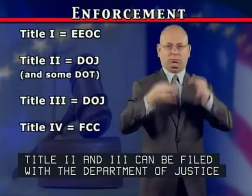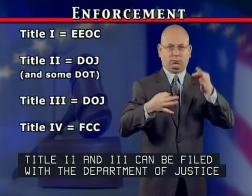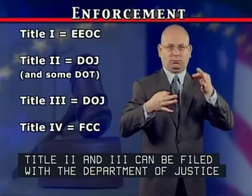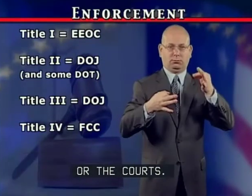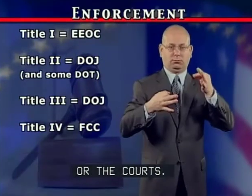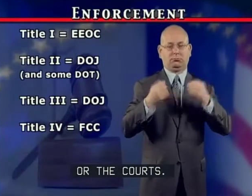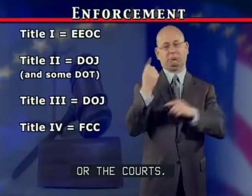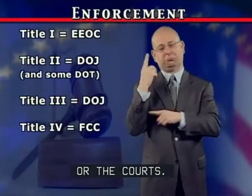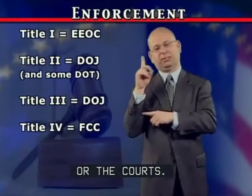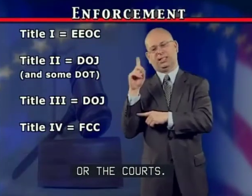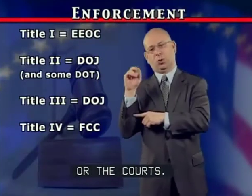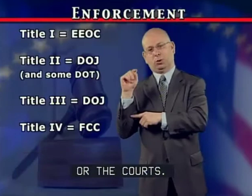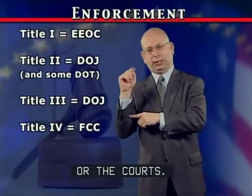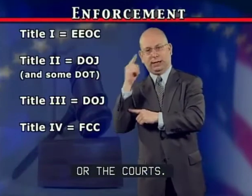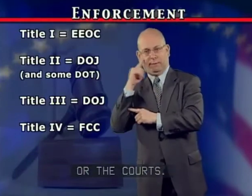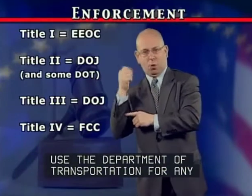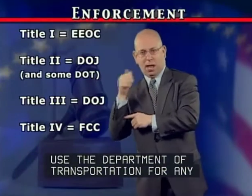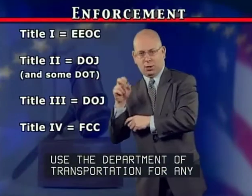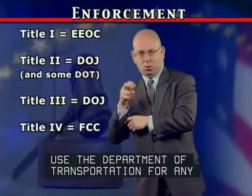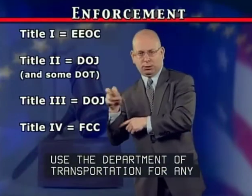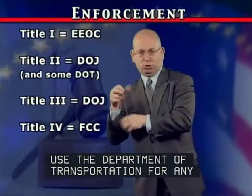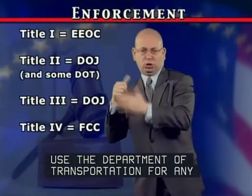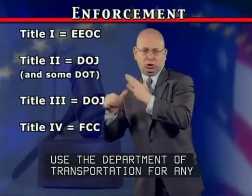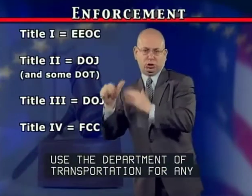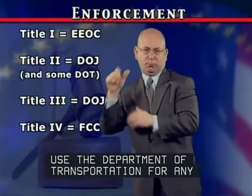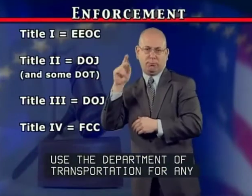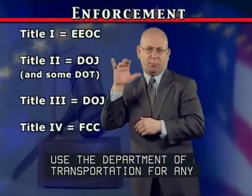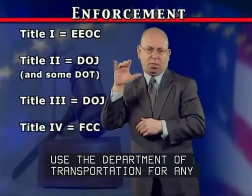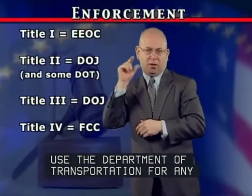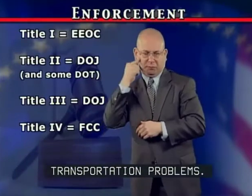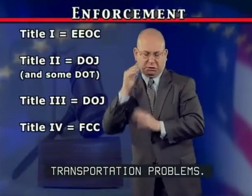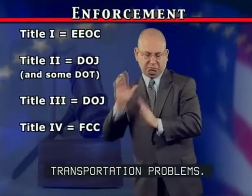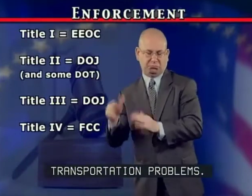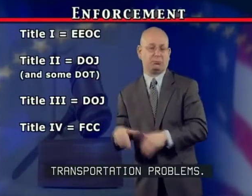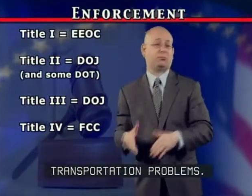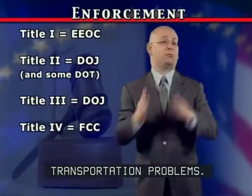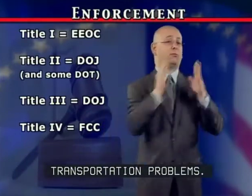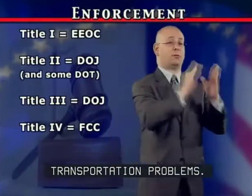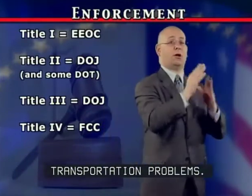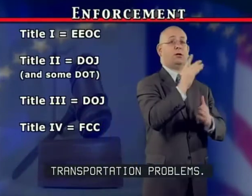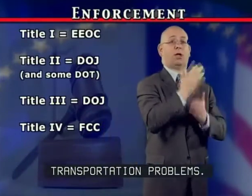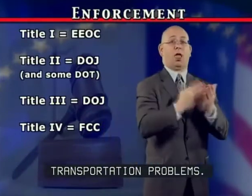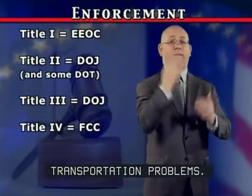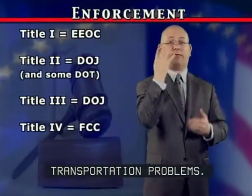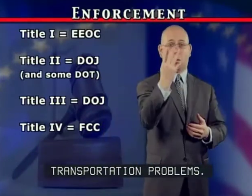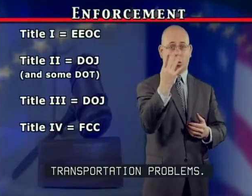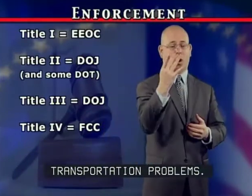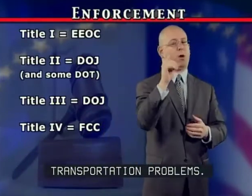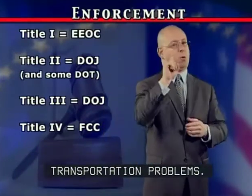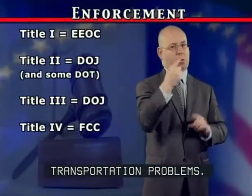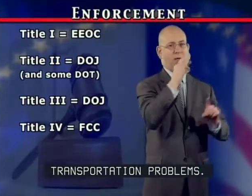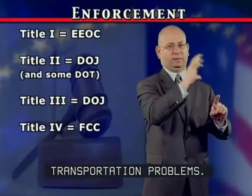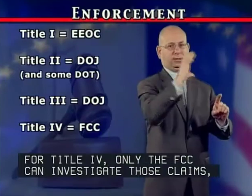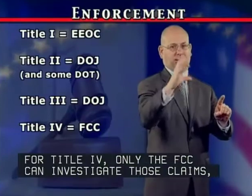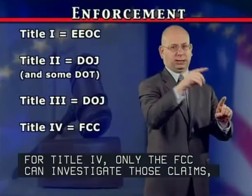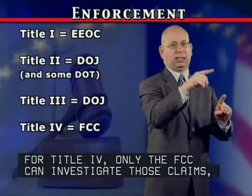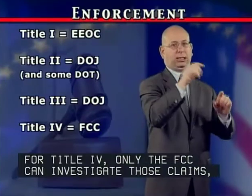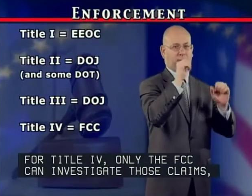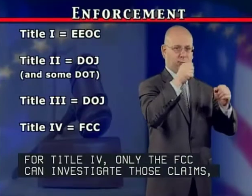Department of Justice or the courts. Use the Department of Transportation for any transportation problems. For Title